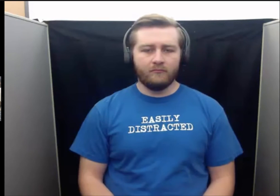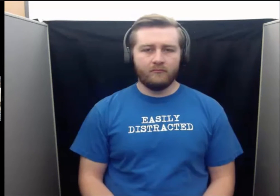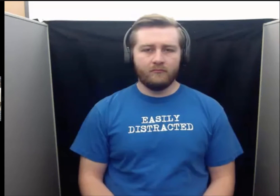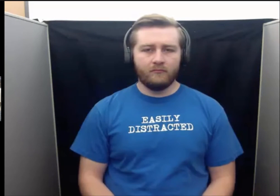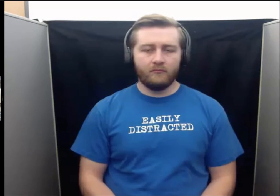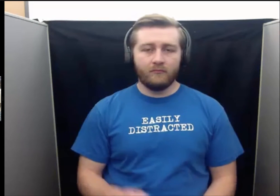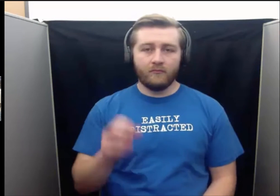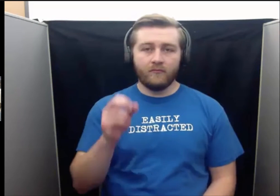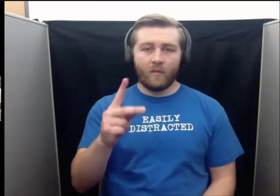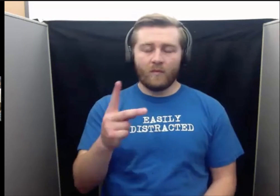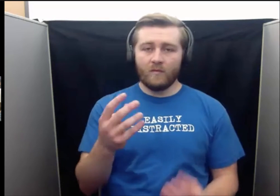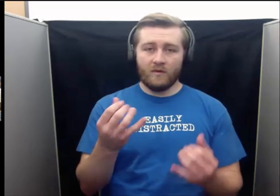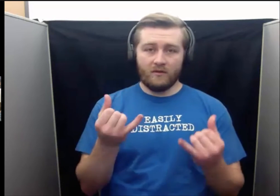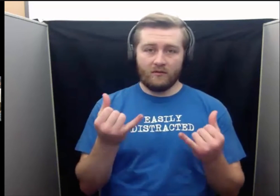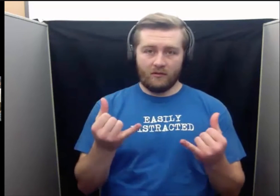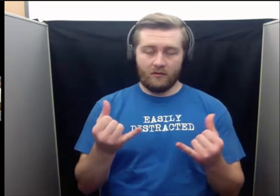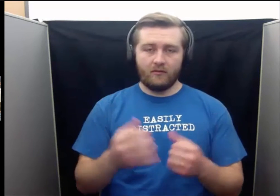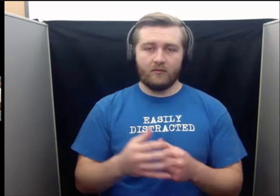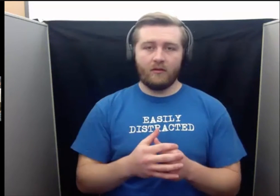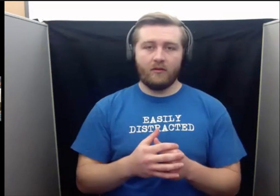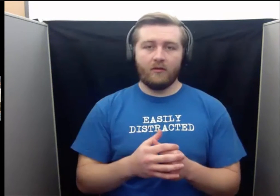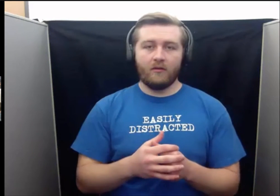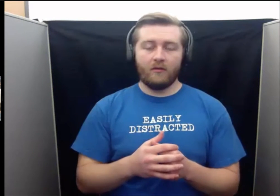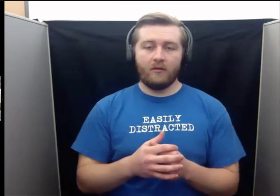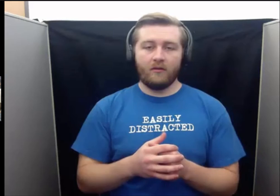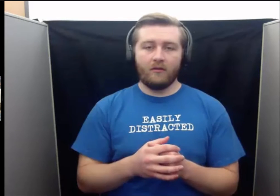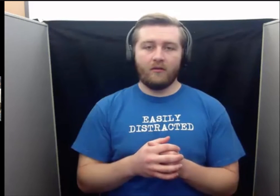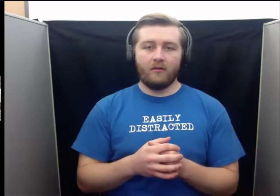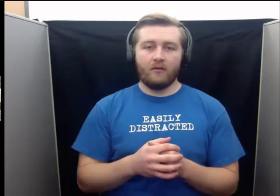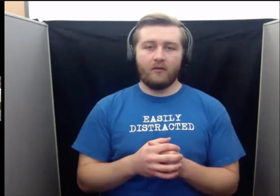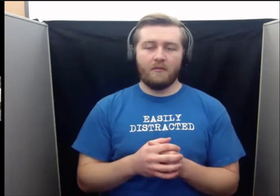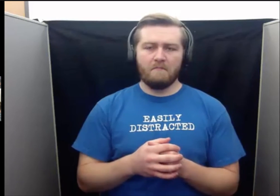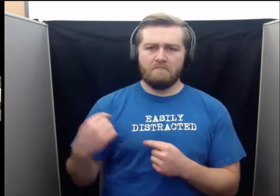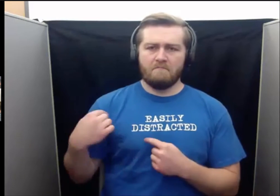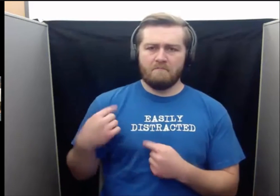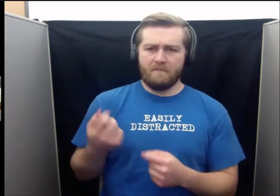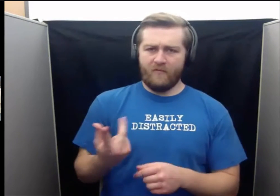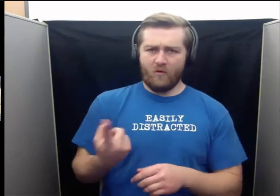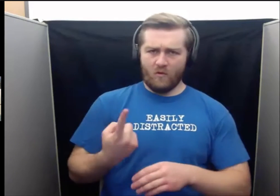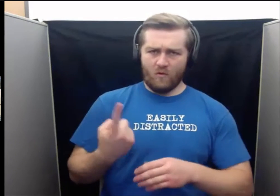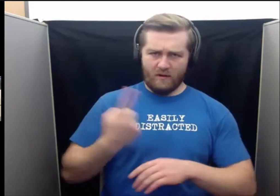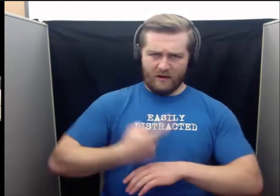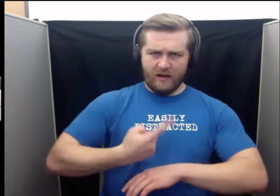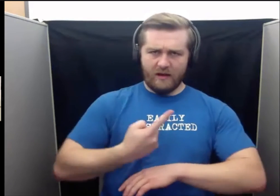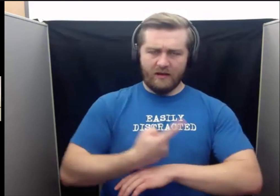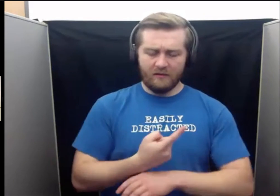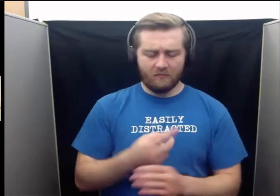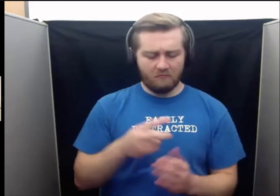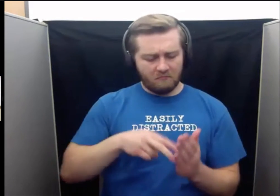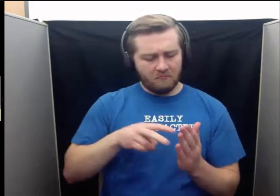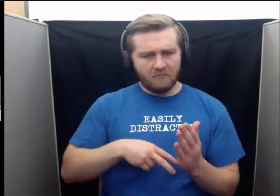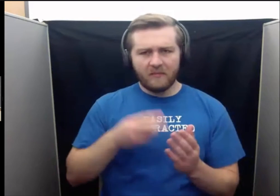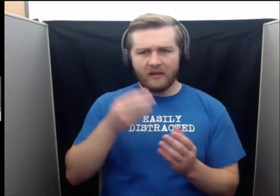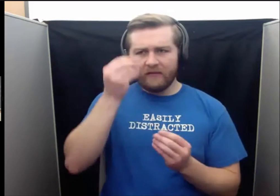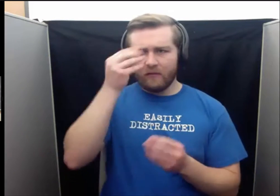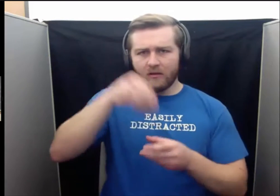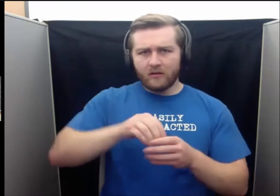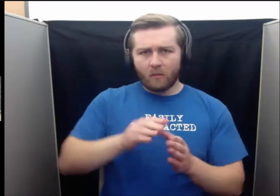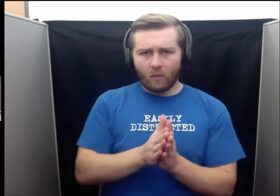Okay. Today, in your text for the last few days, you've started to read the information in a section